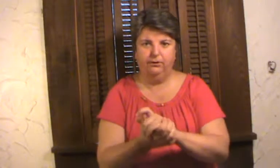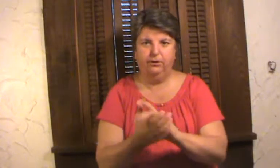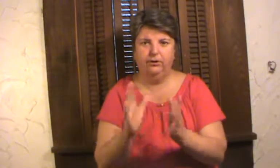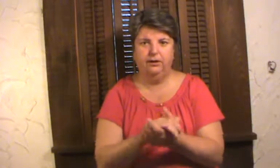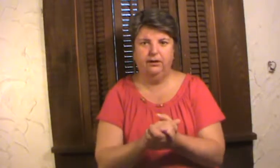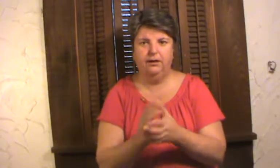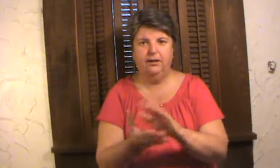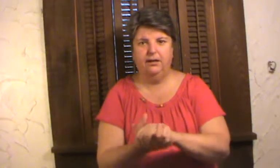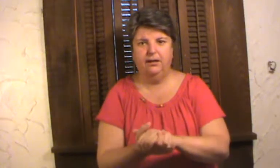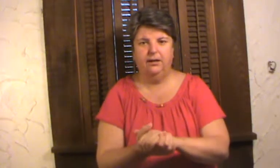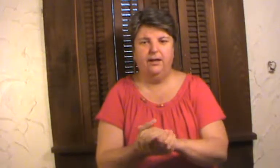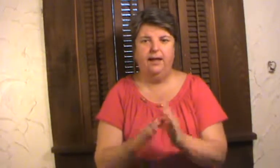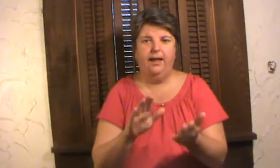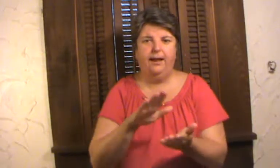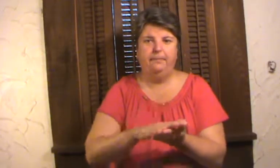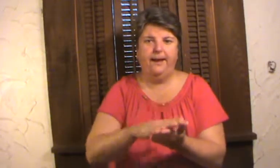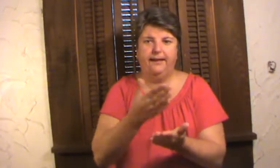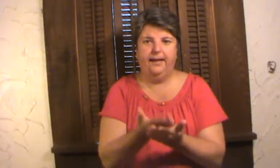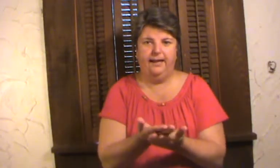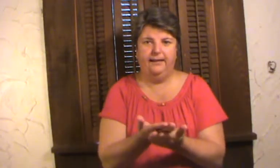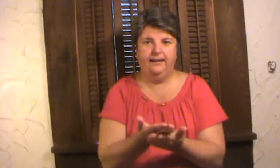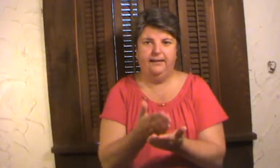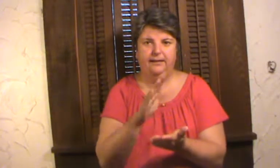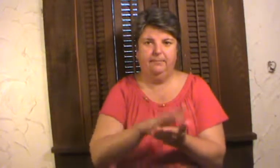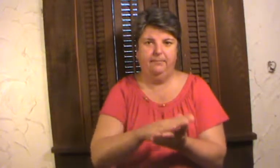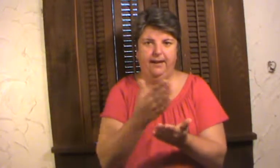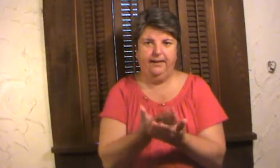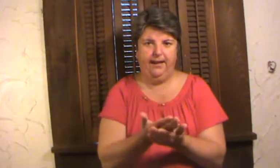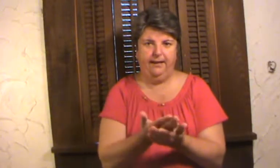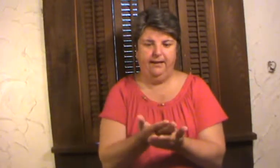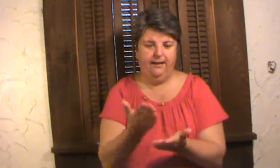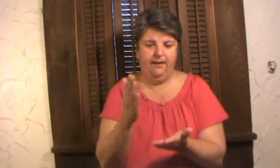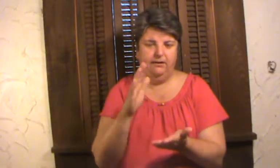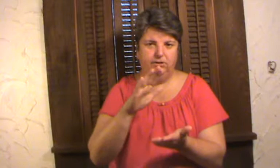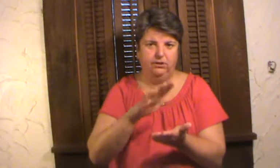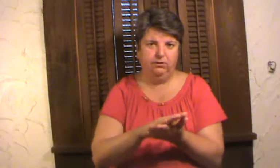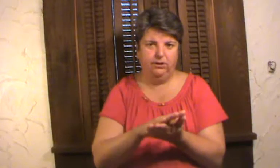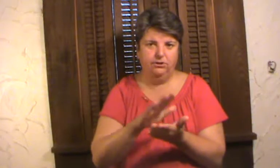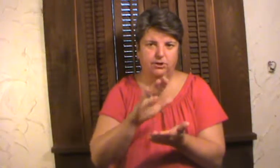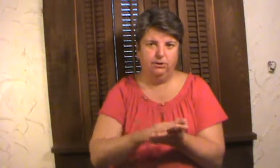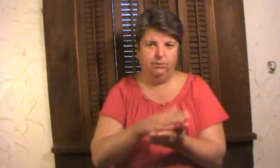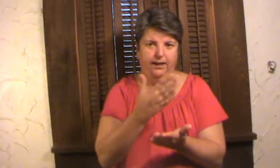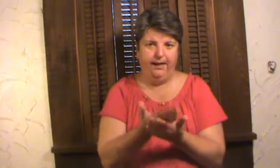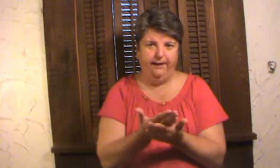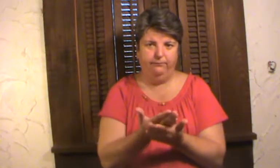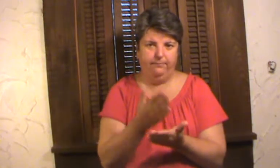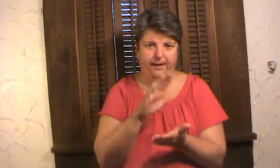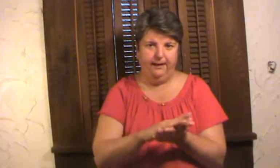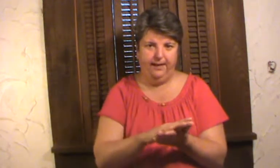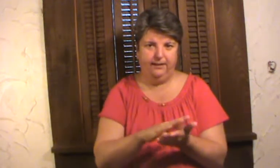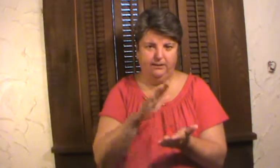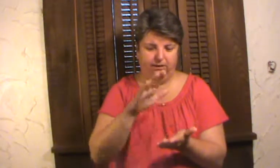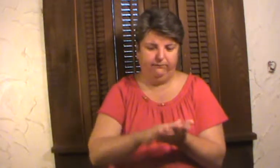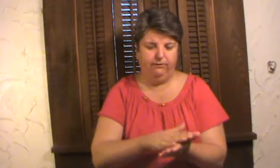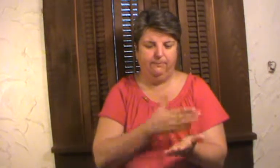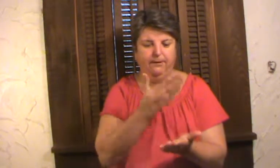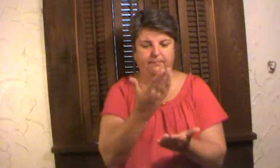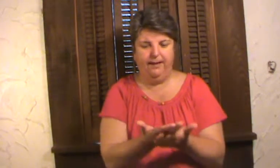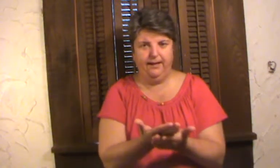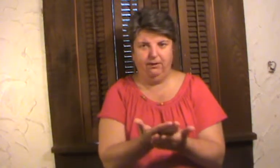hamburger and pancake. Pancake. So you're only using your one hand for pancake, like you're flipping the pancake